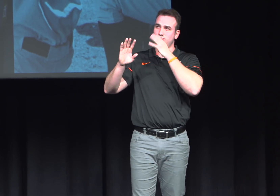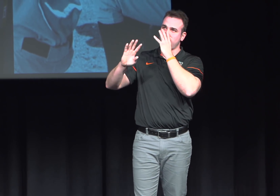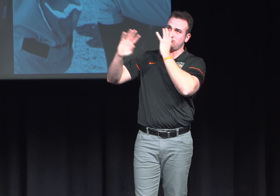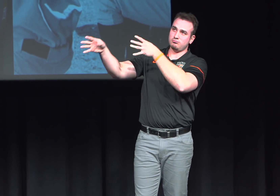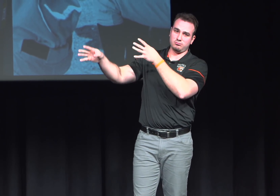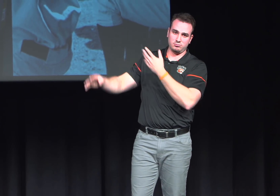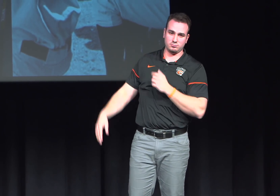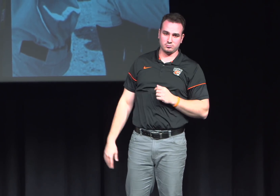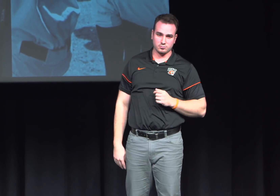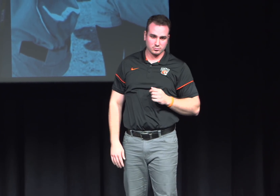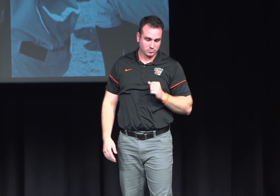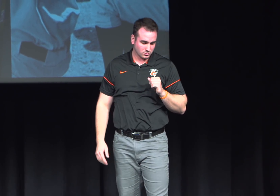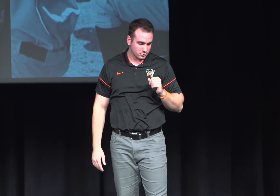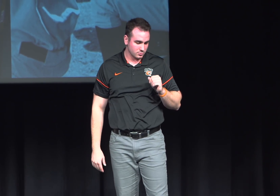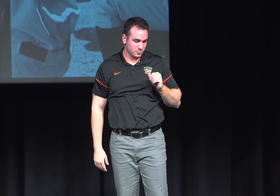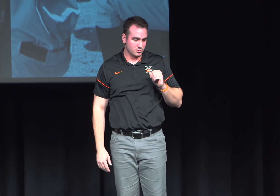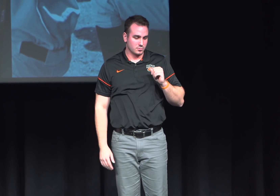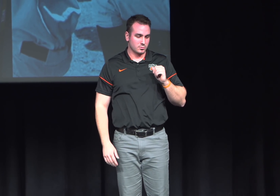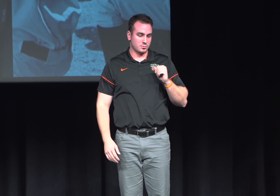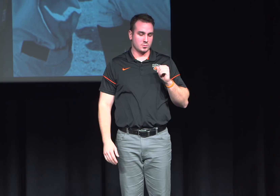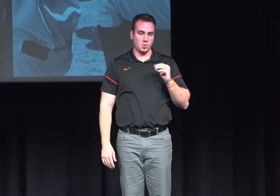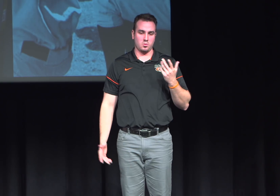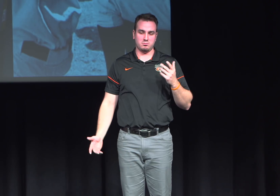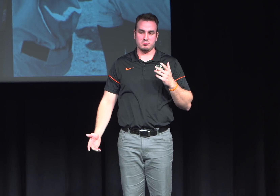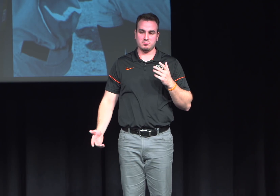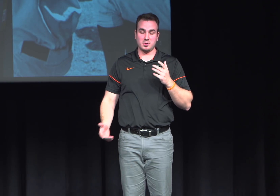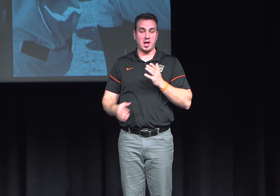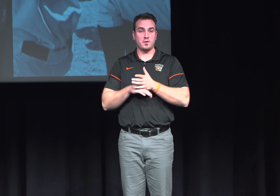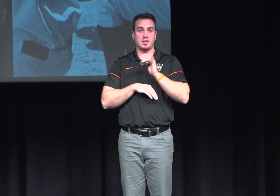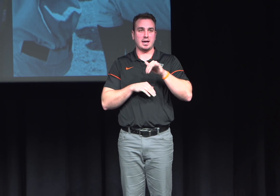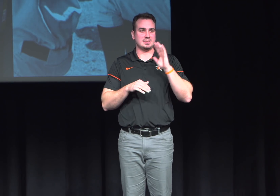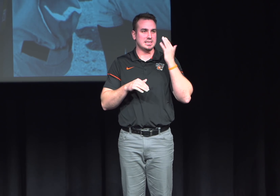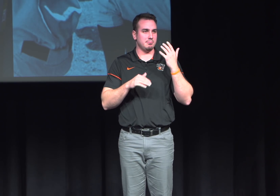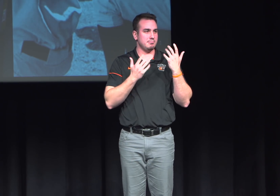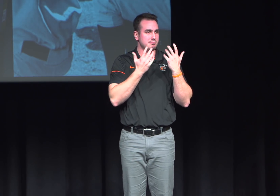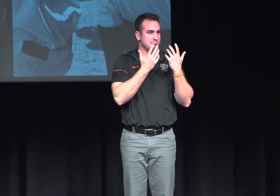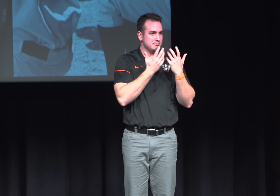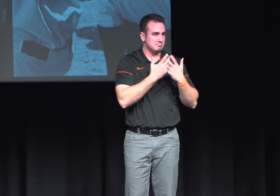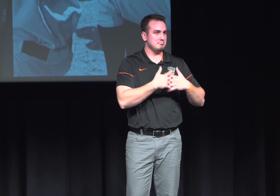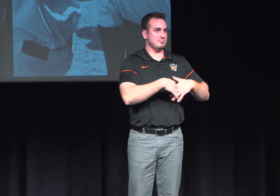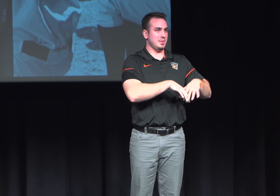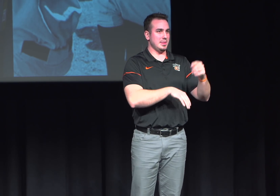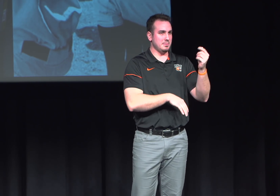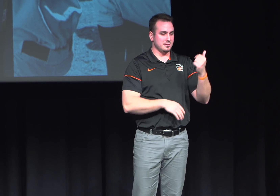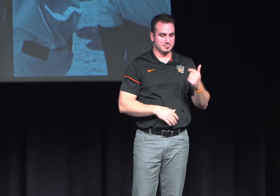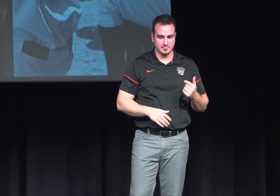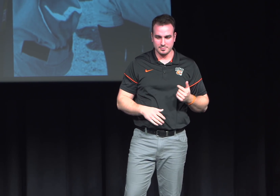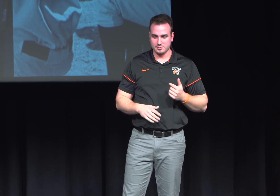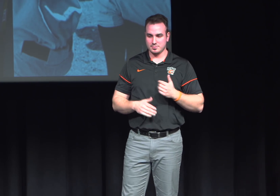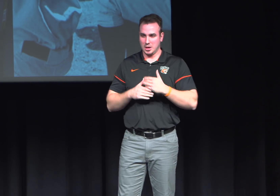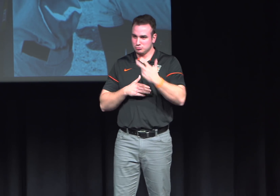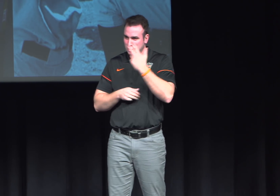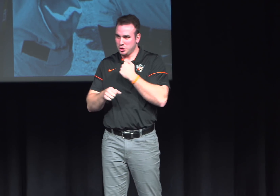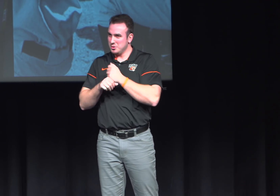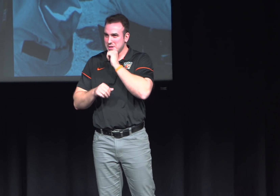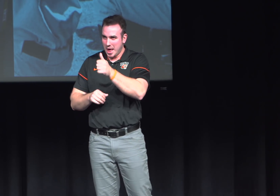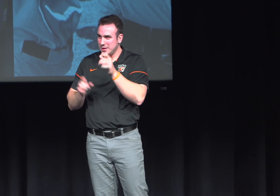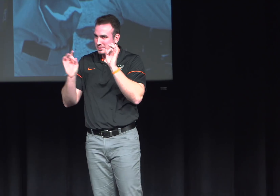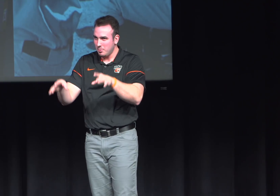deaf on my own thoughts and emotions at that moment. After that, everything seemed to have fallen in place. The